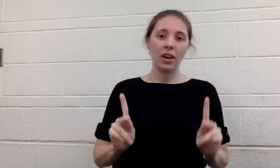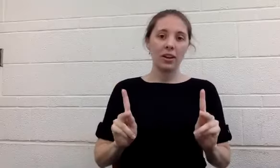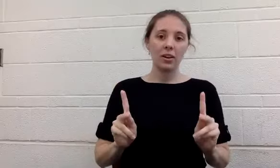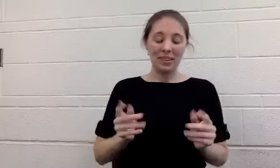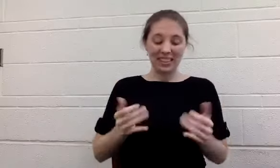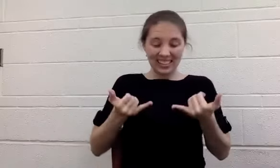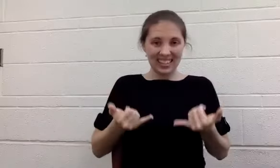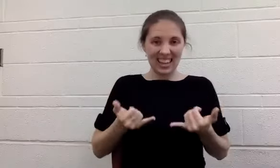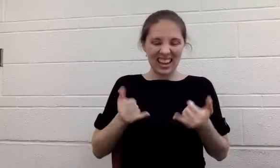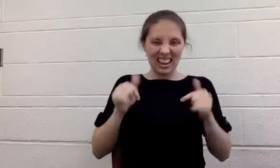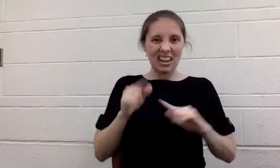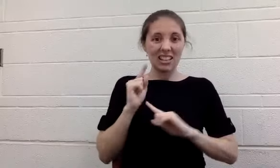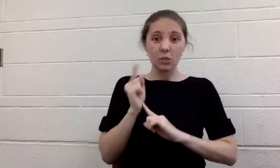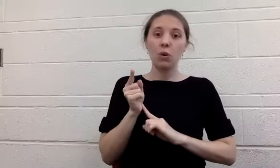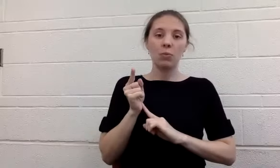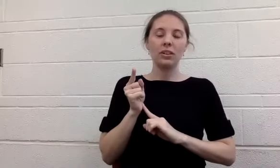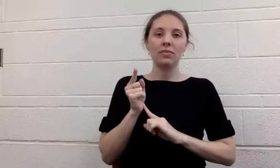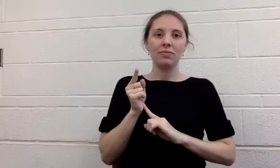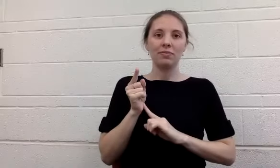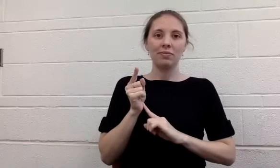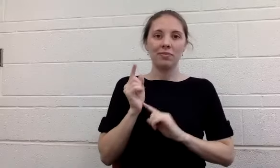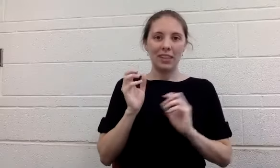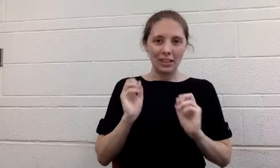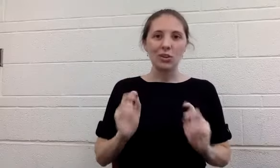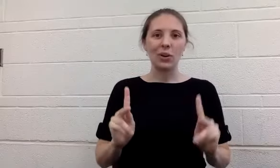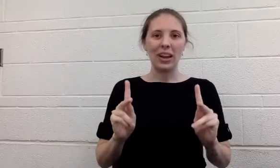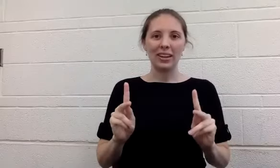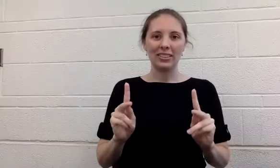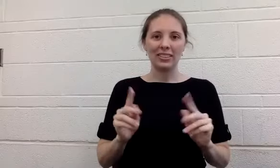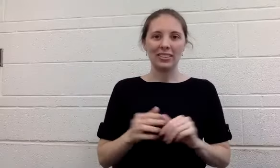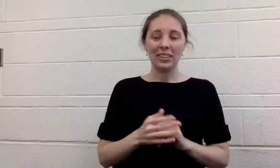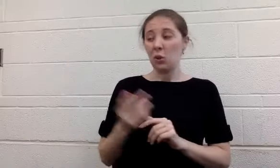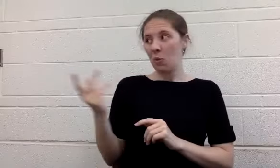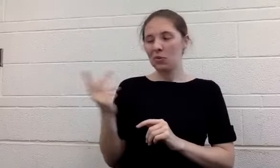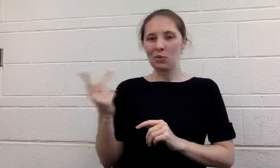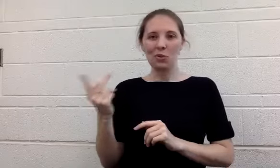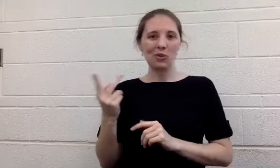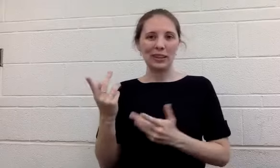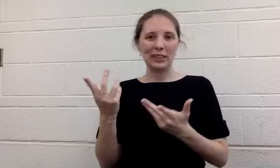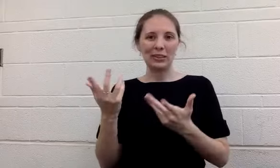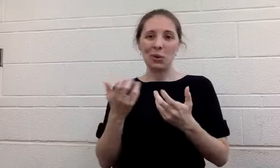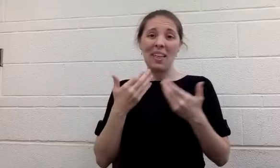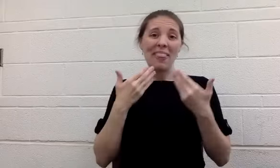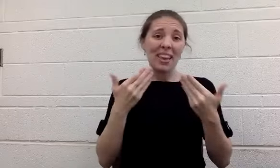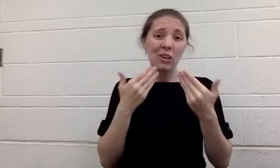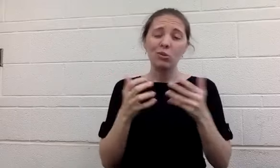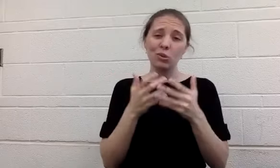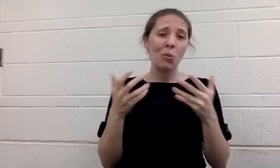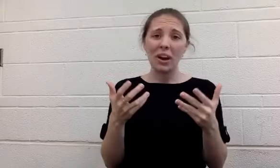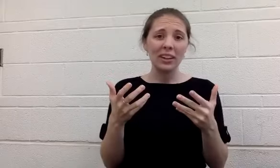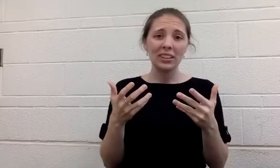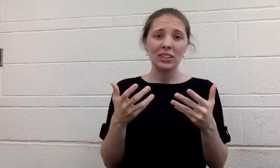we're just going to be there for each other. We have so much love and support from all of you. And I know that, and it means a lot. I have a lot of faith and